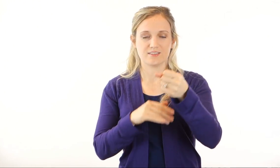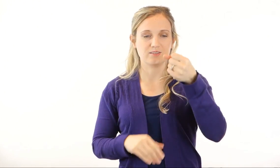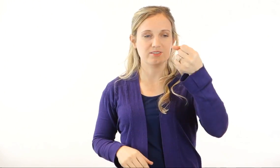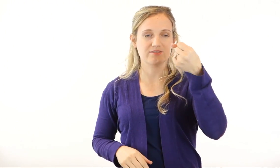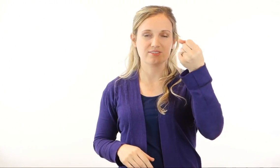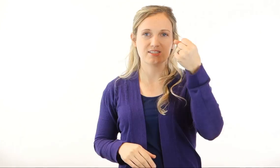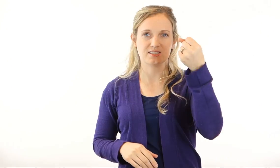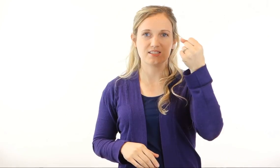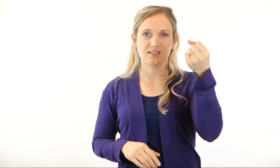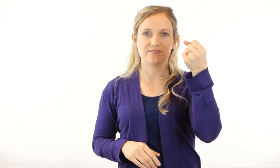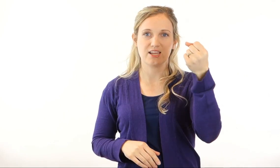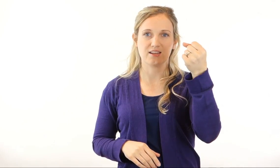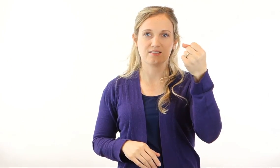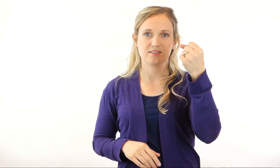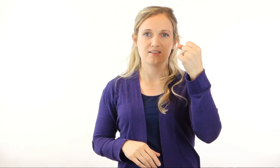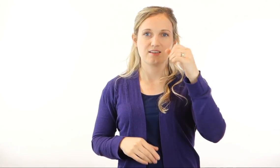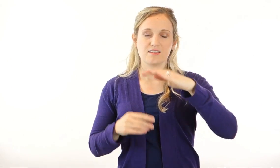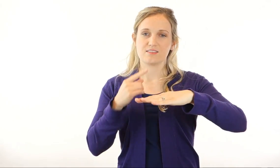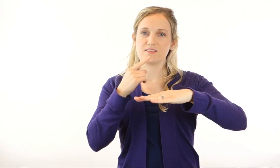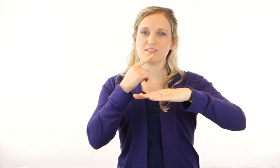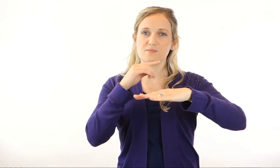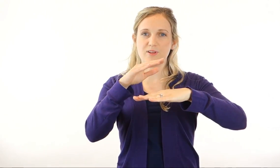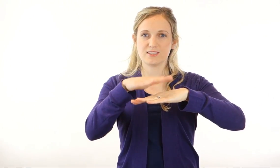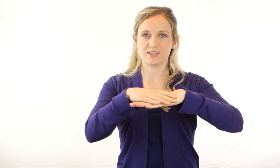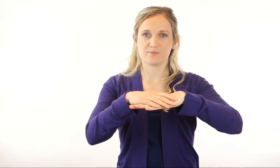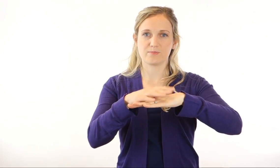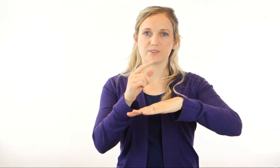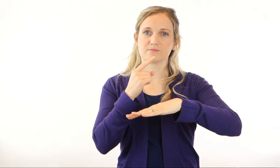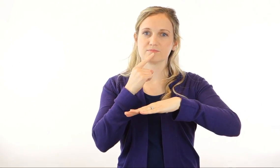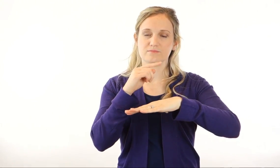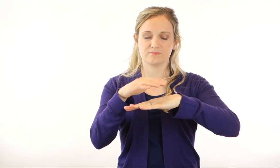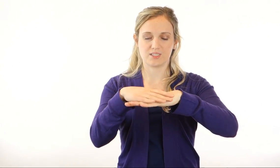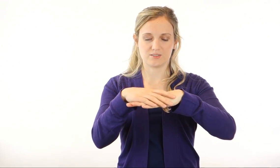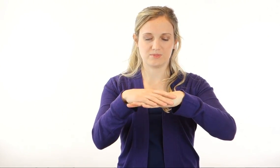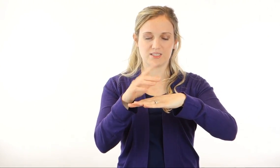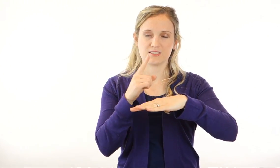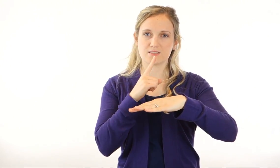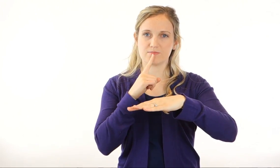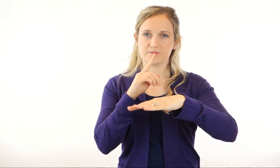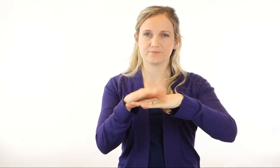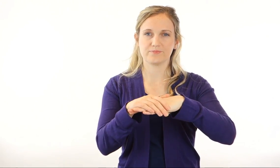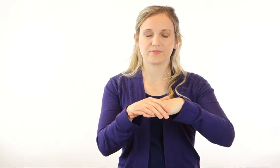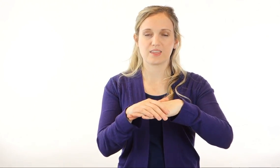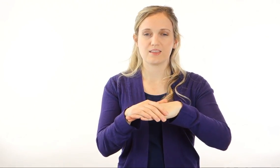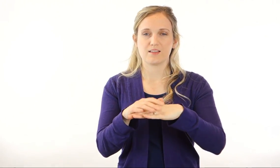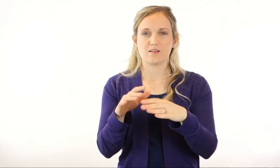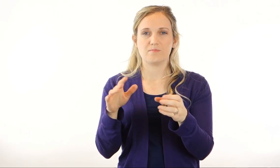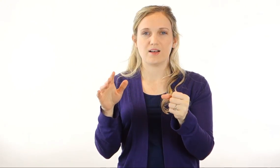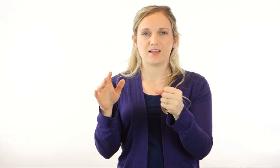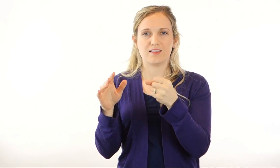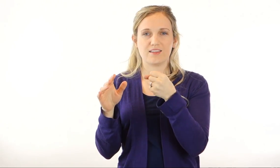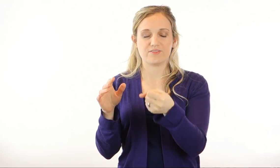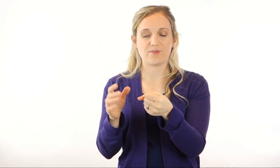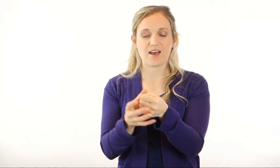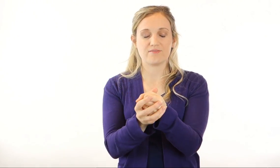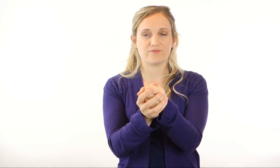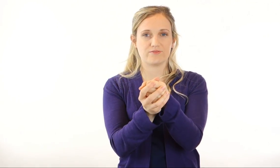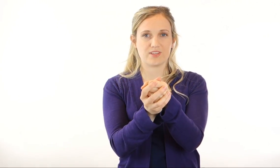The only difference is this left hand. This is blessing, remember? Like you're blessing someone. But if you have it